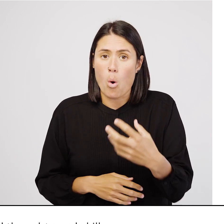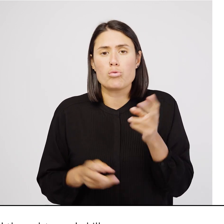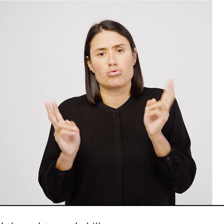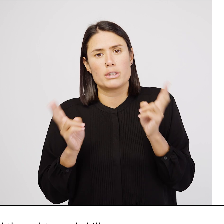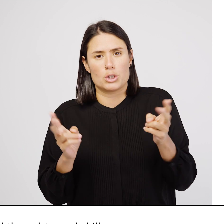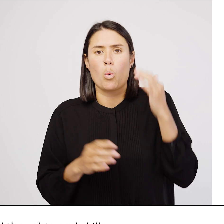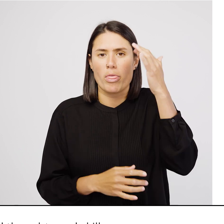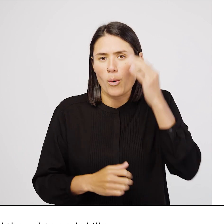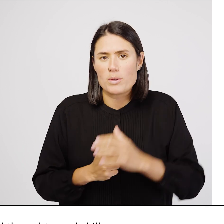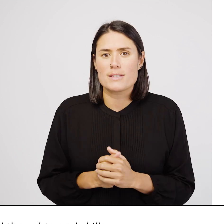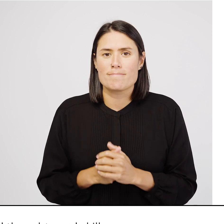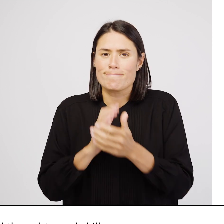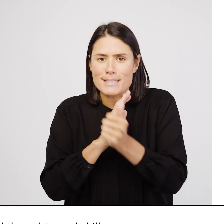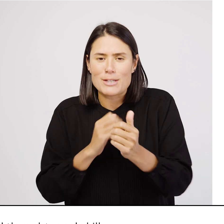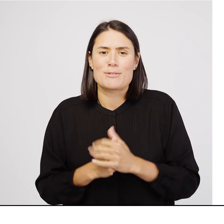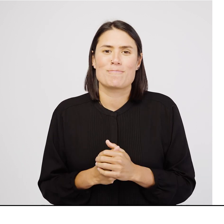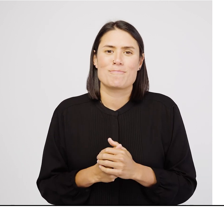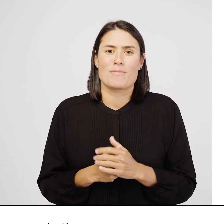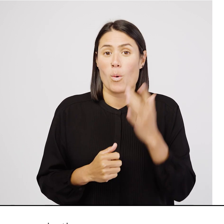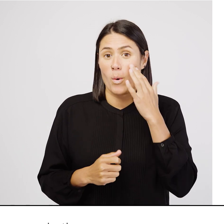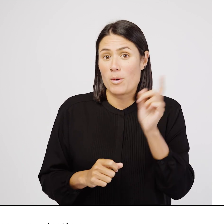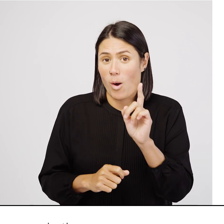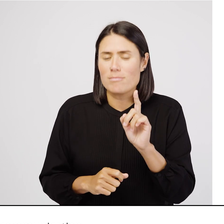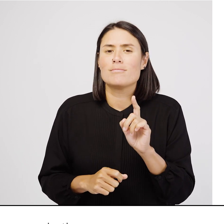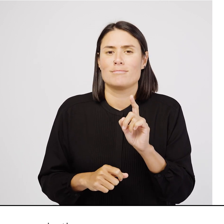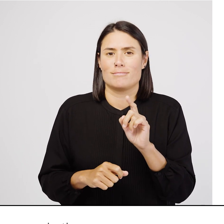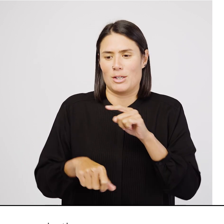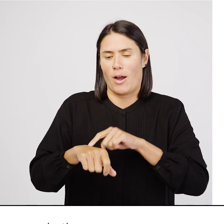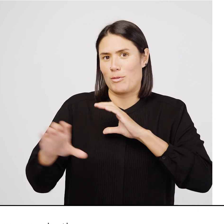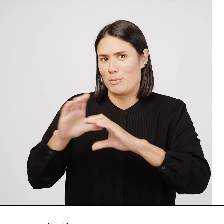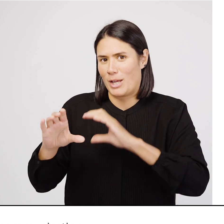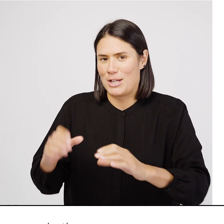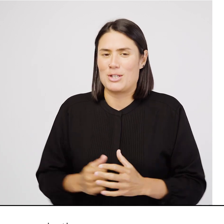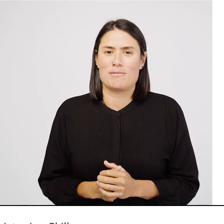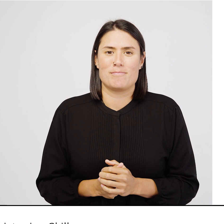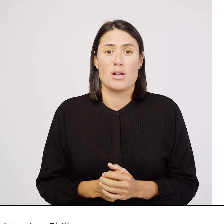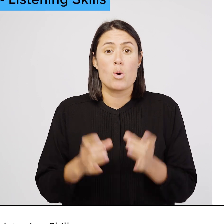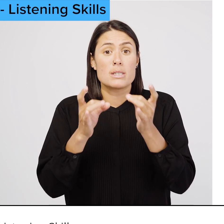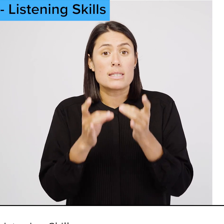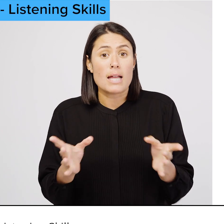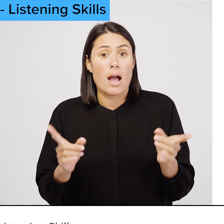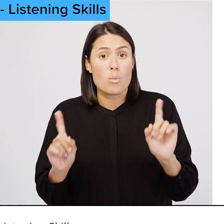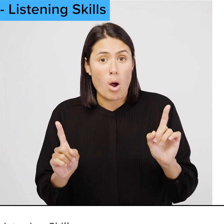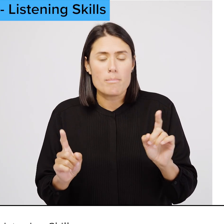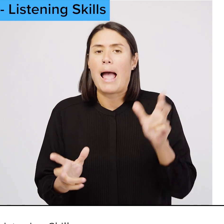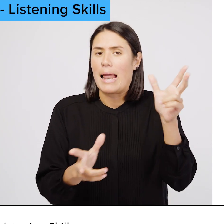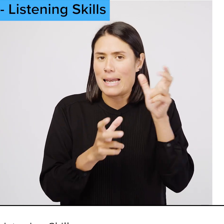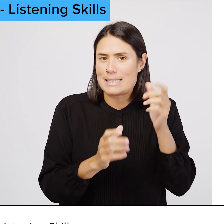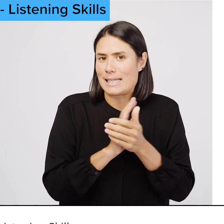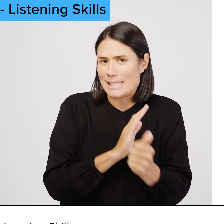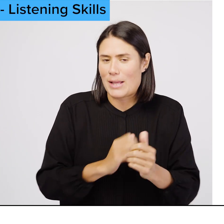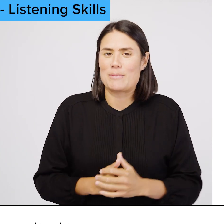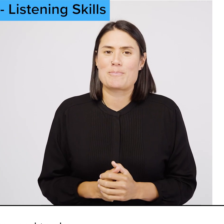more traditional thoughts and skills when it comes to communication. We'll start with